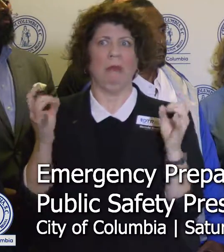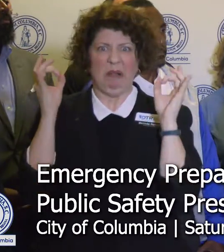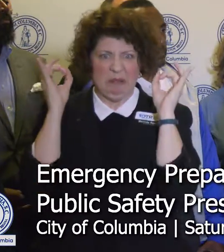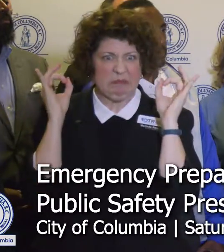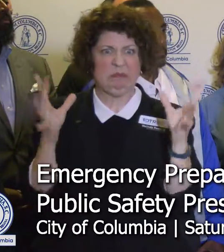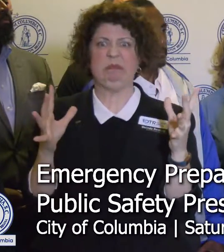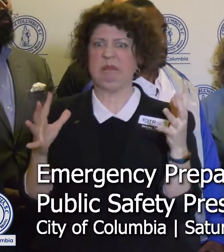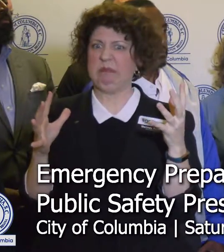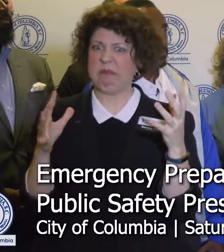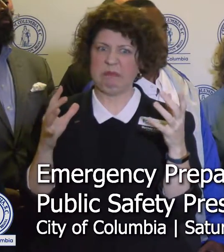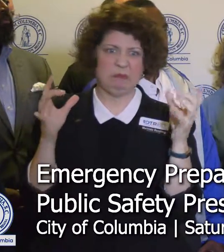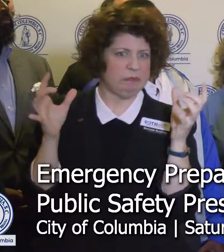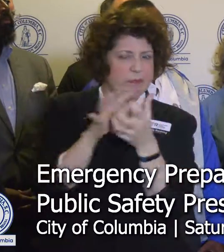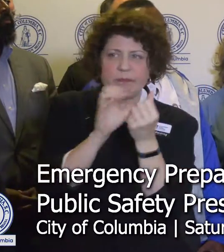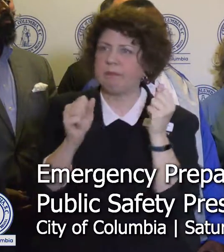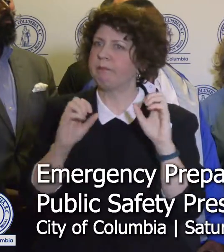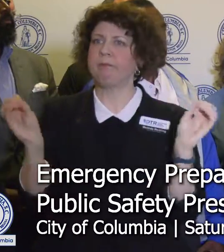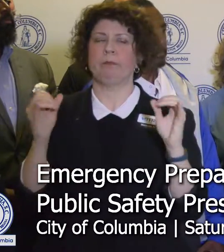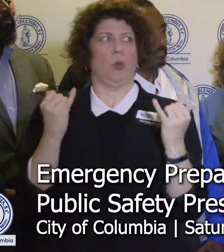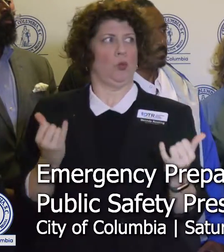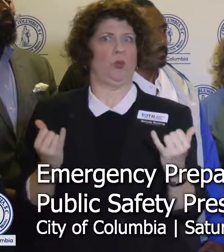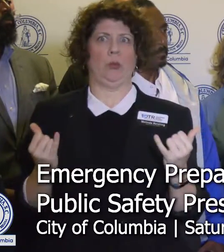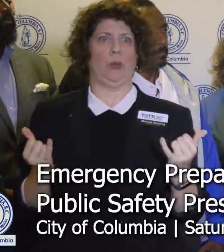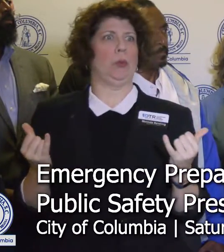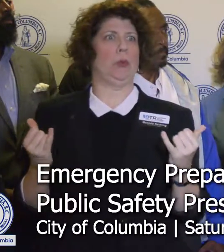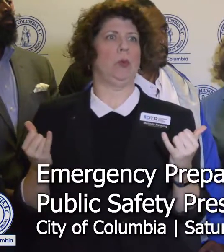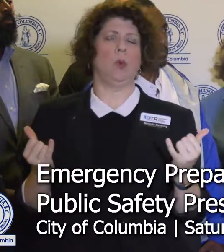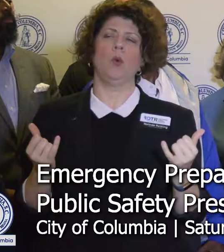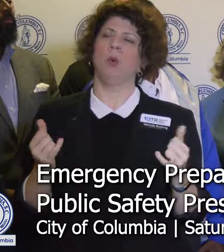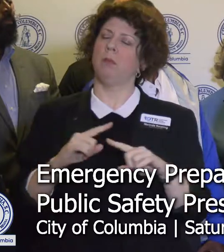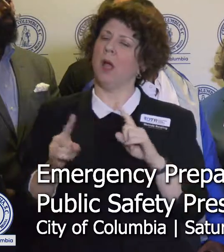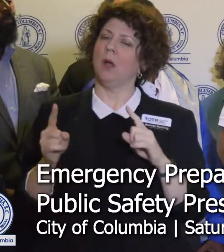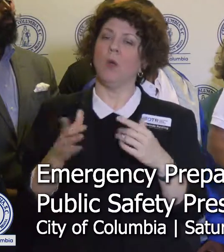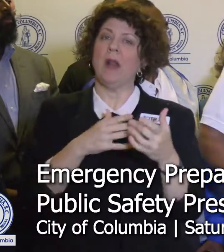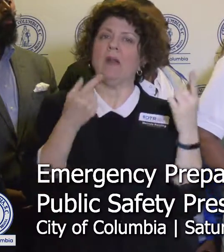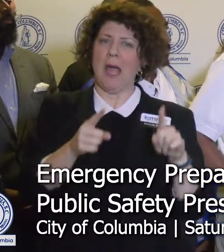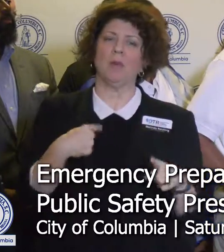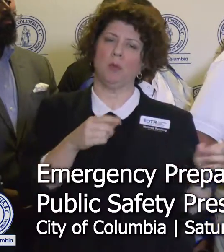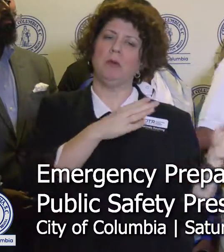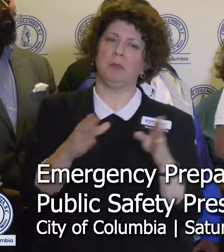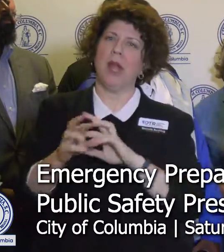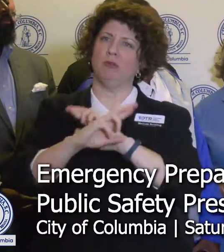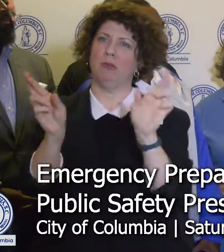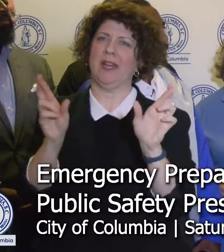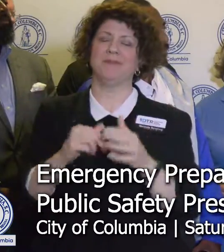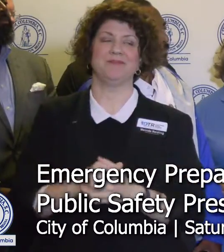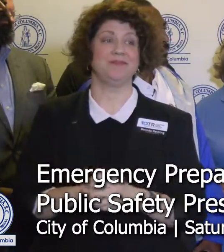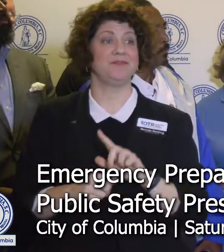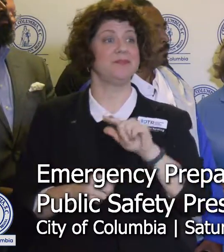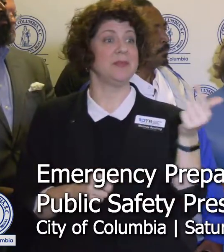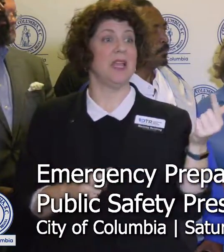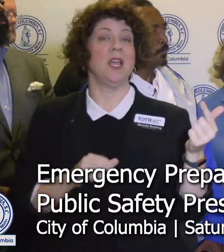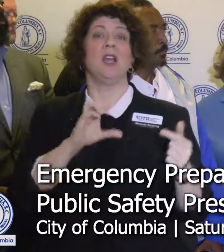service this time, not anything that was unplanned. Thank you. Sheriff Lott?